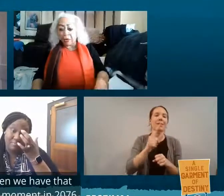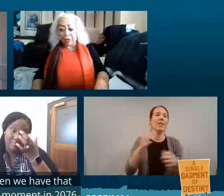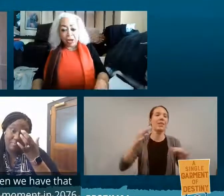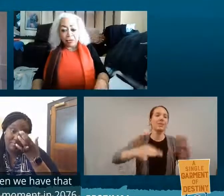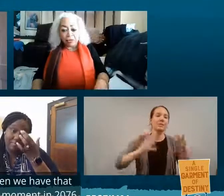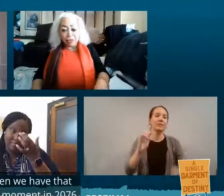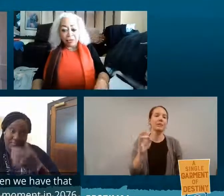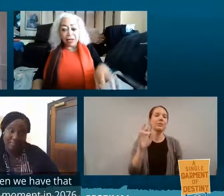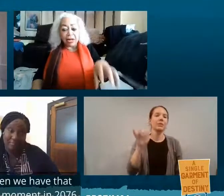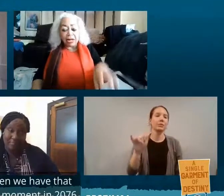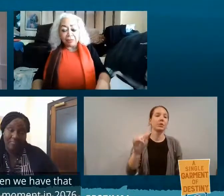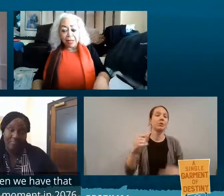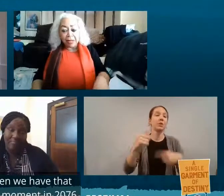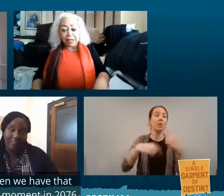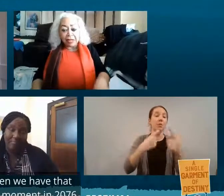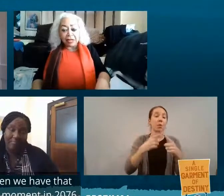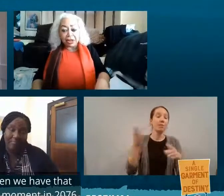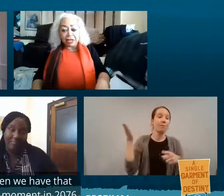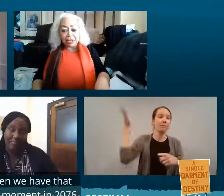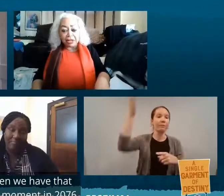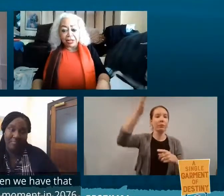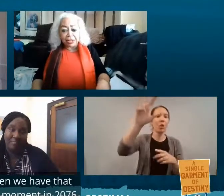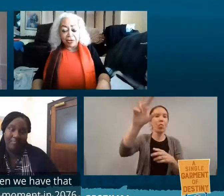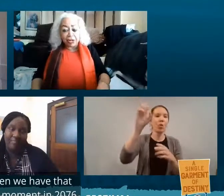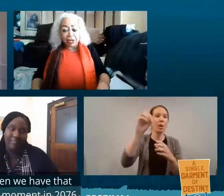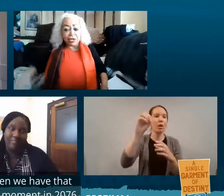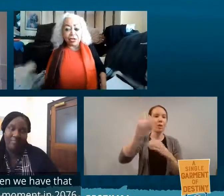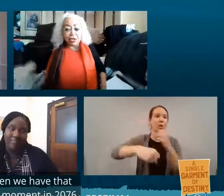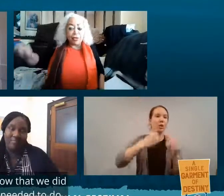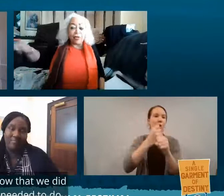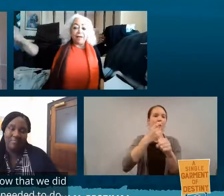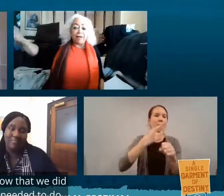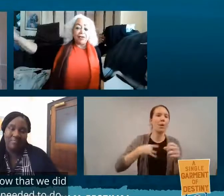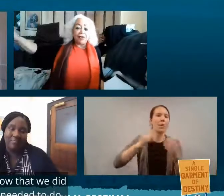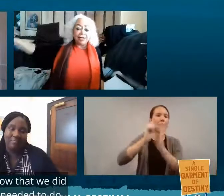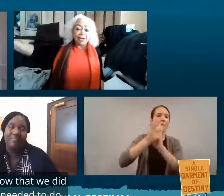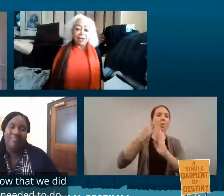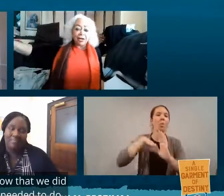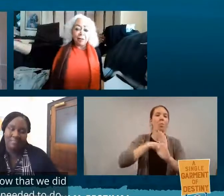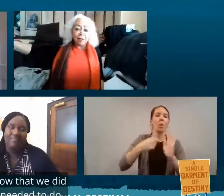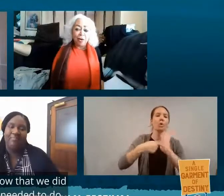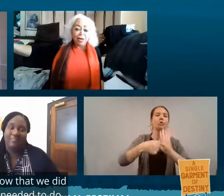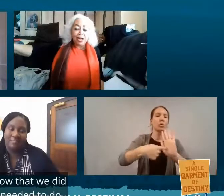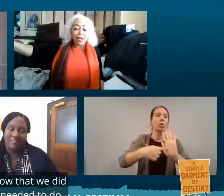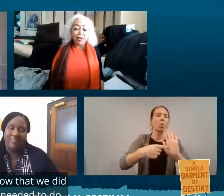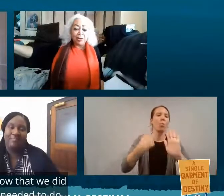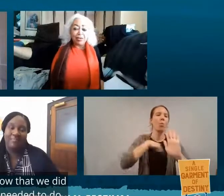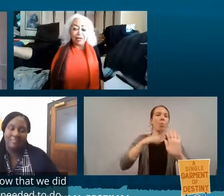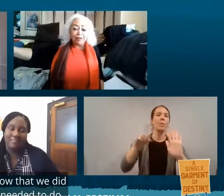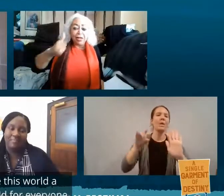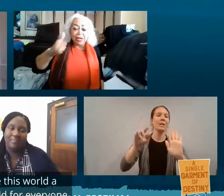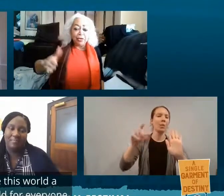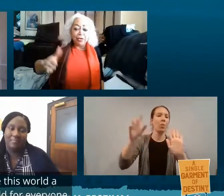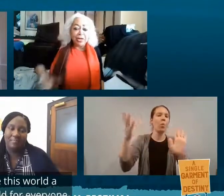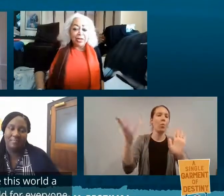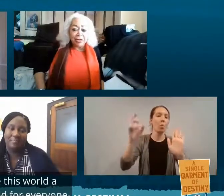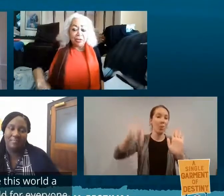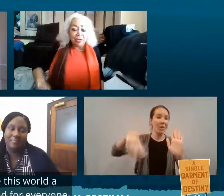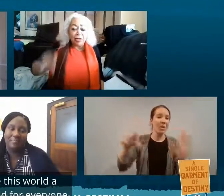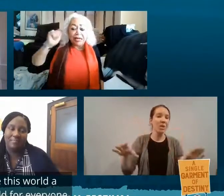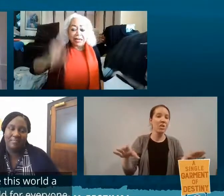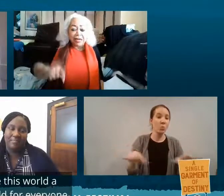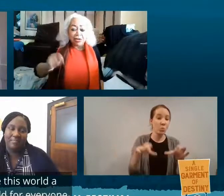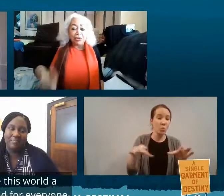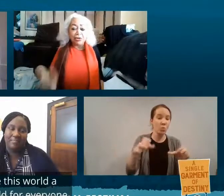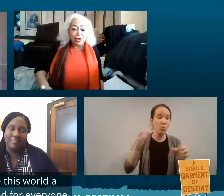century so that when we have that tricentennial moment in 2076, we can show that we did what we needed to do to make this